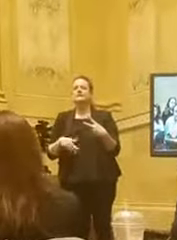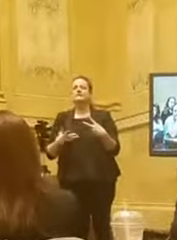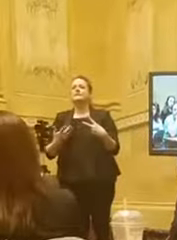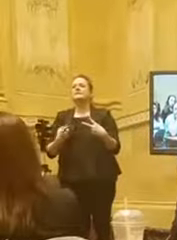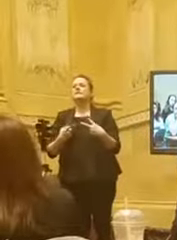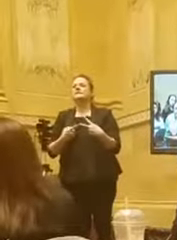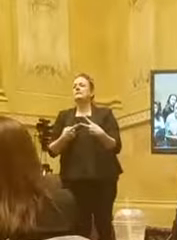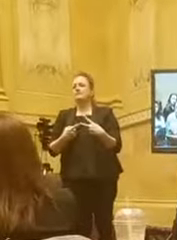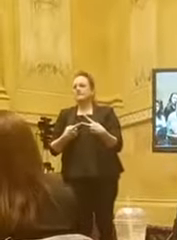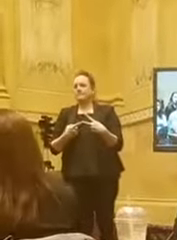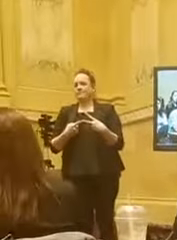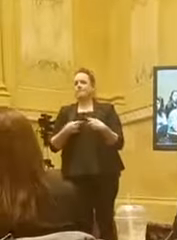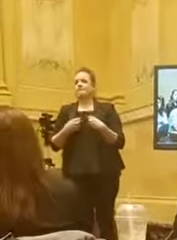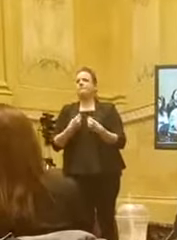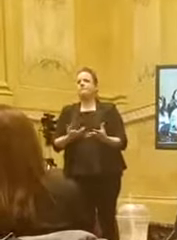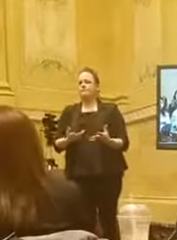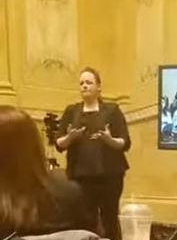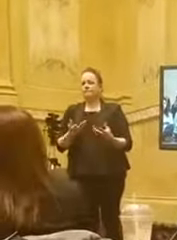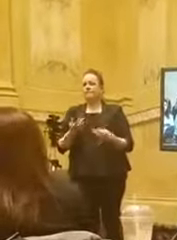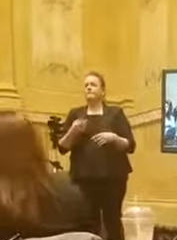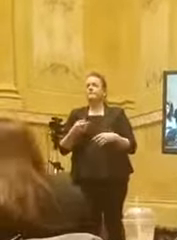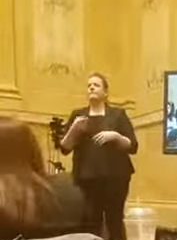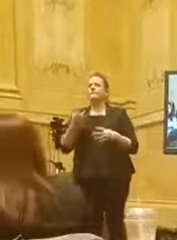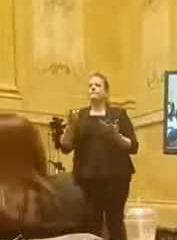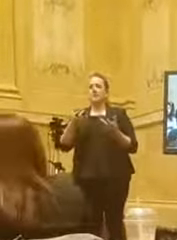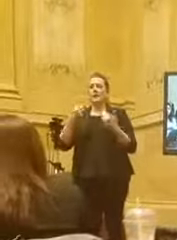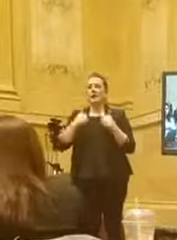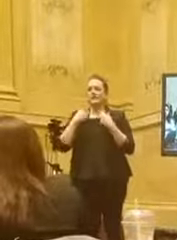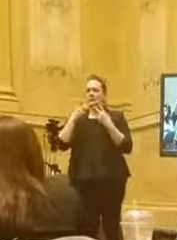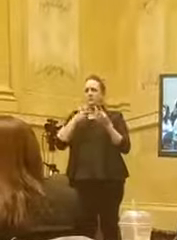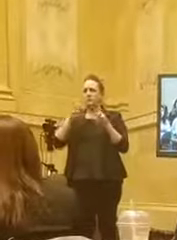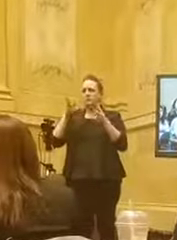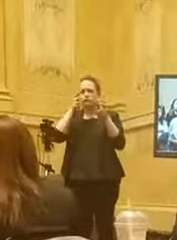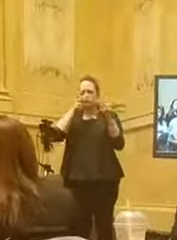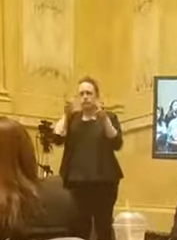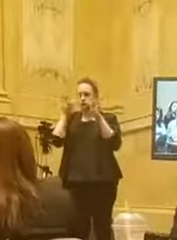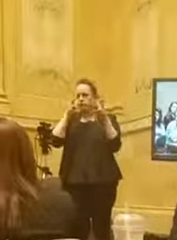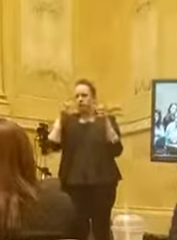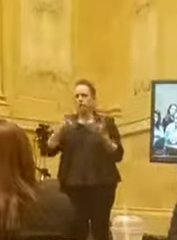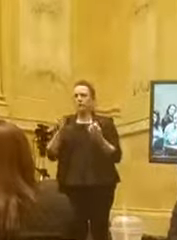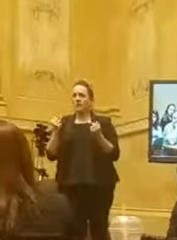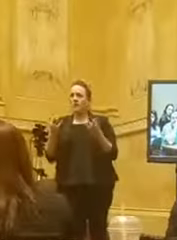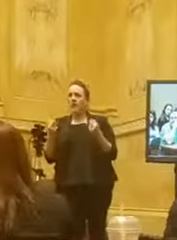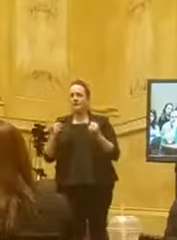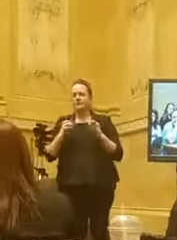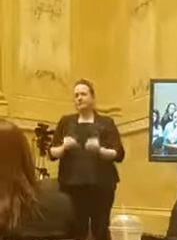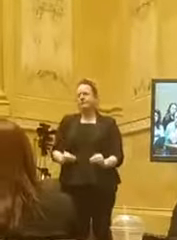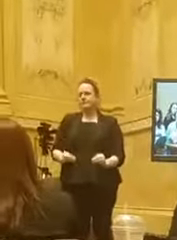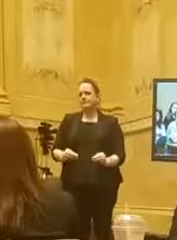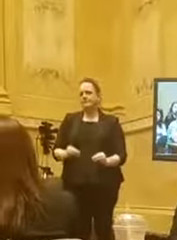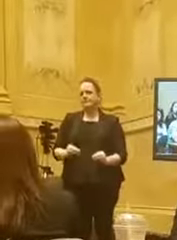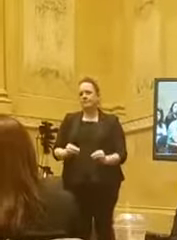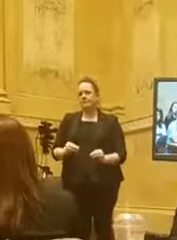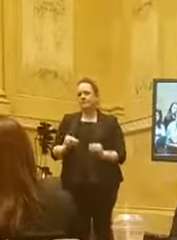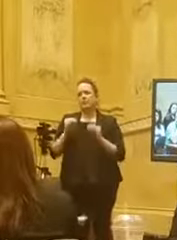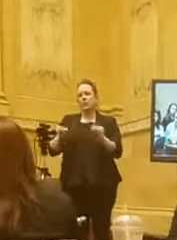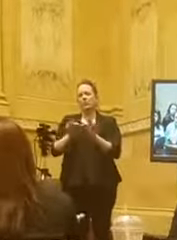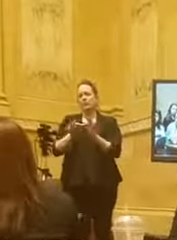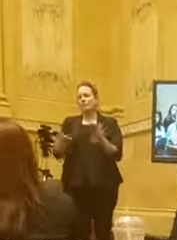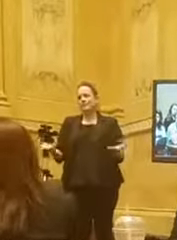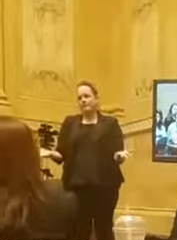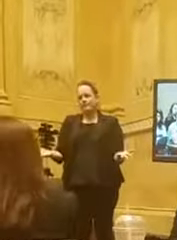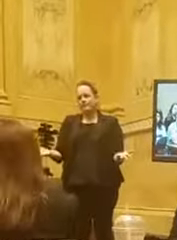My daughter has had no interpreting services. My second daughter, she has had no interpreting services, and she uses American Sign